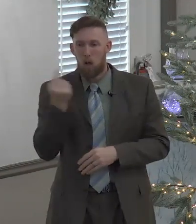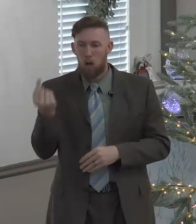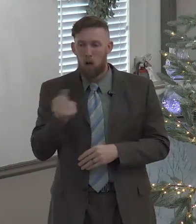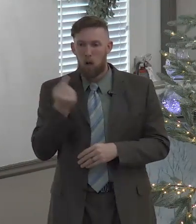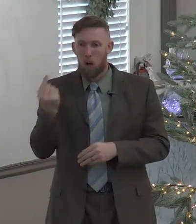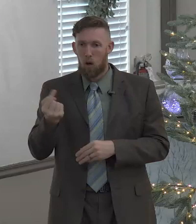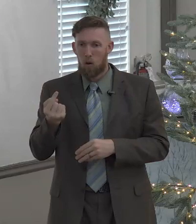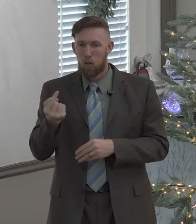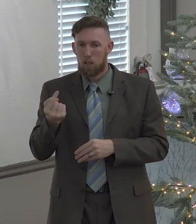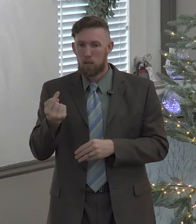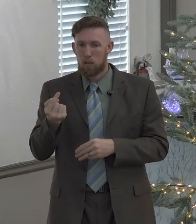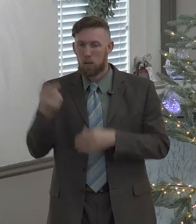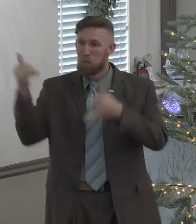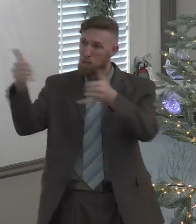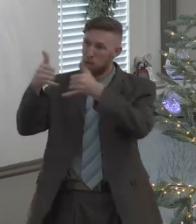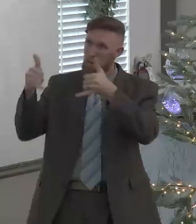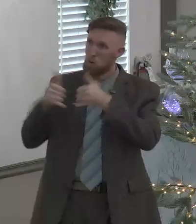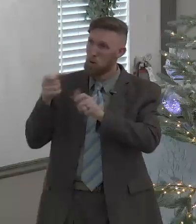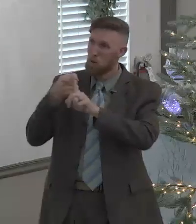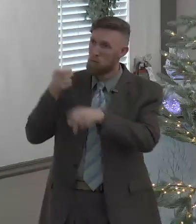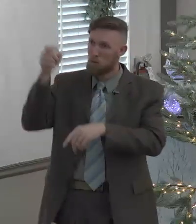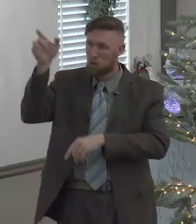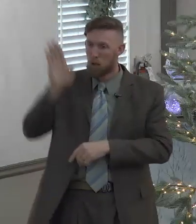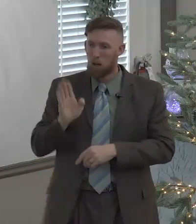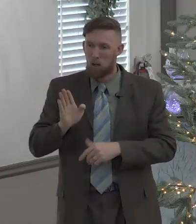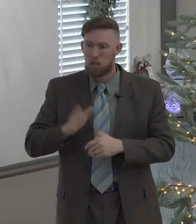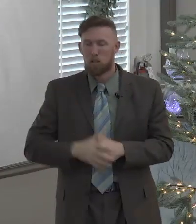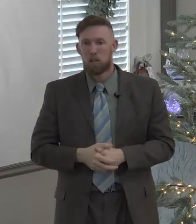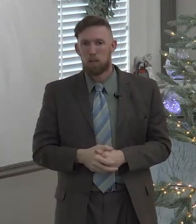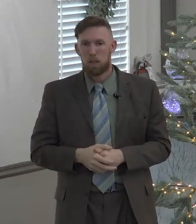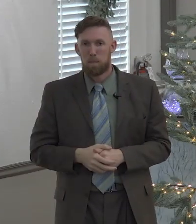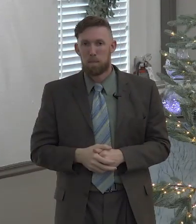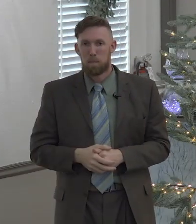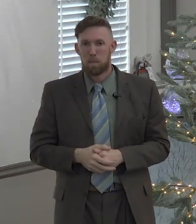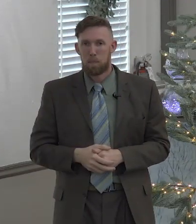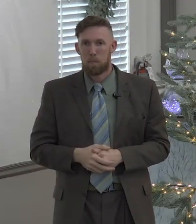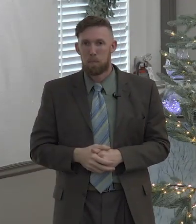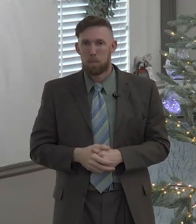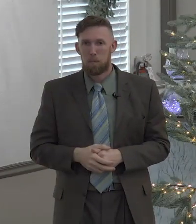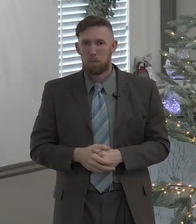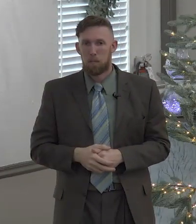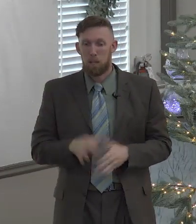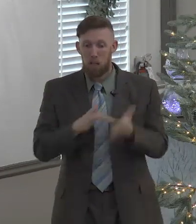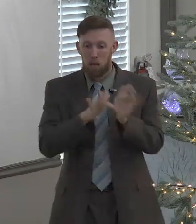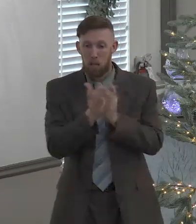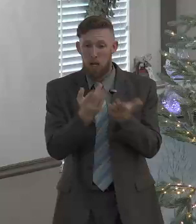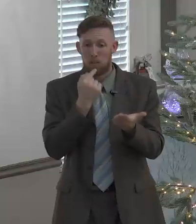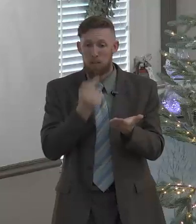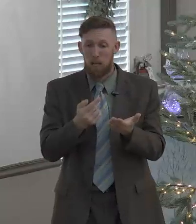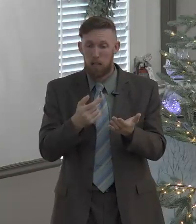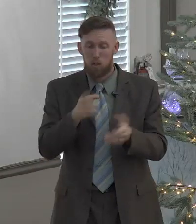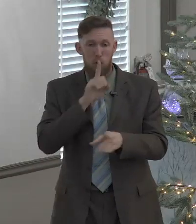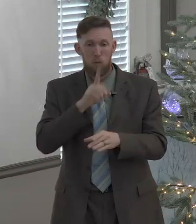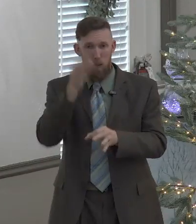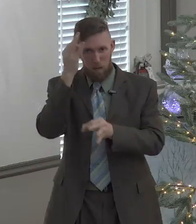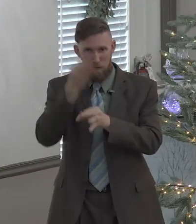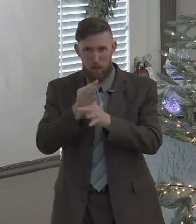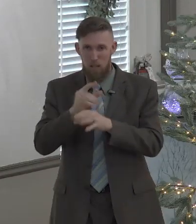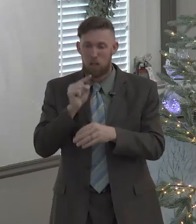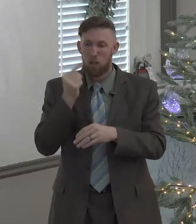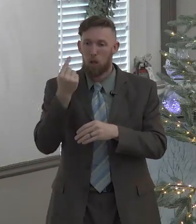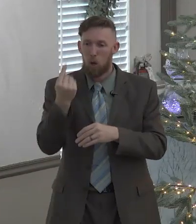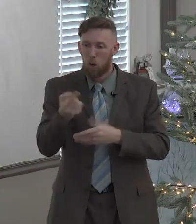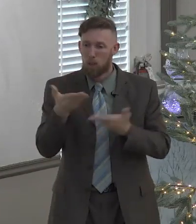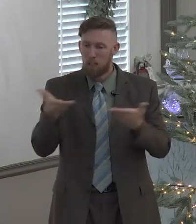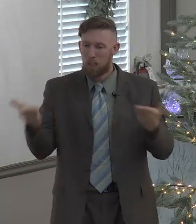Faith will always, true faith will always be honored by God. The Bible